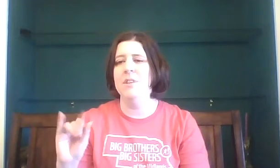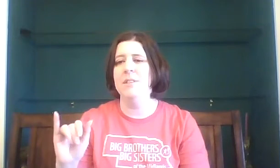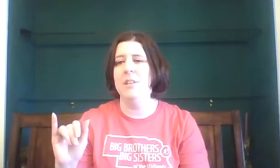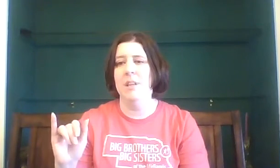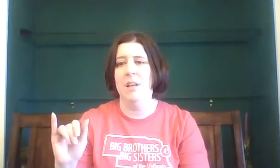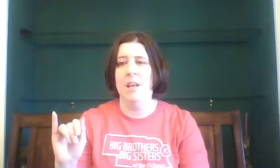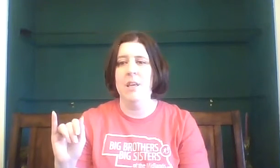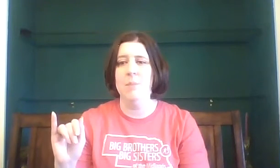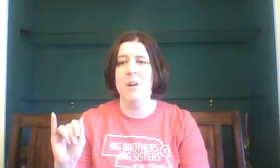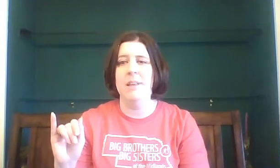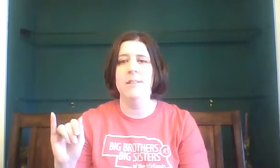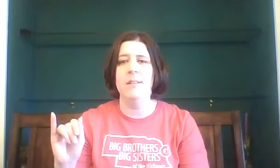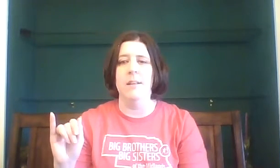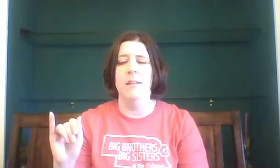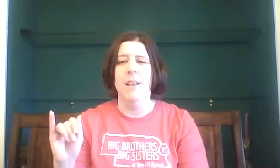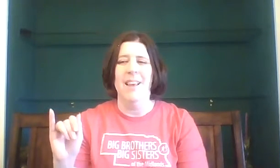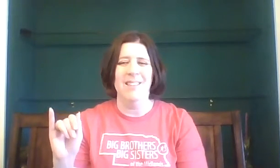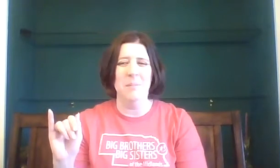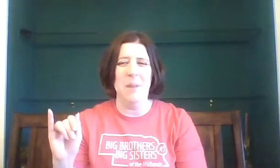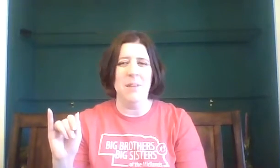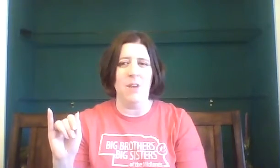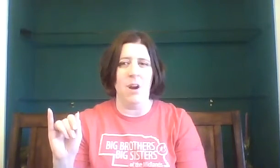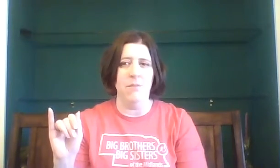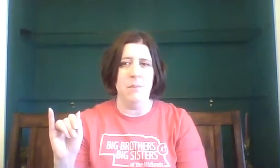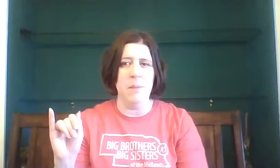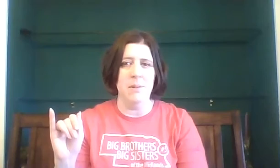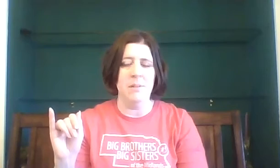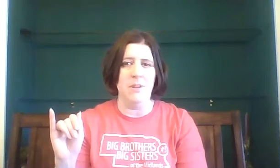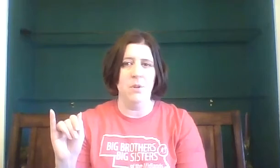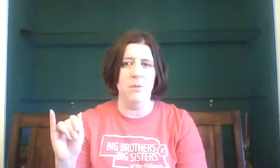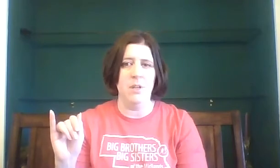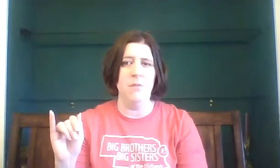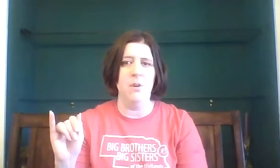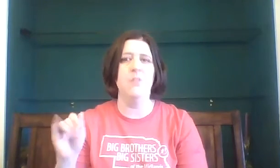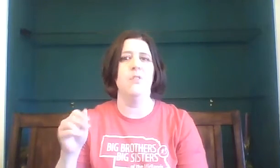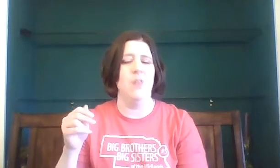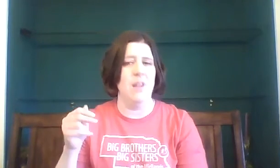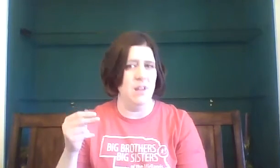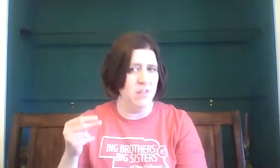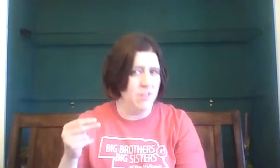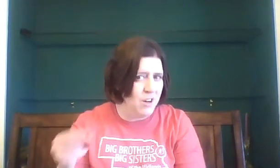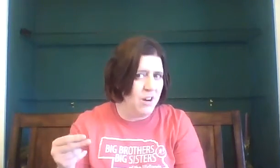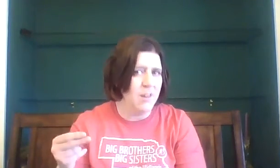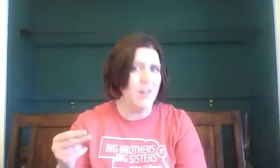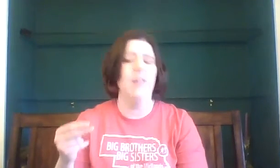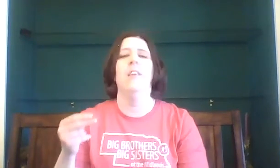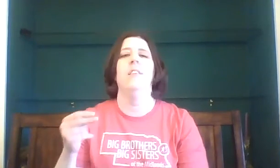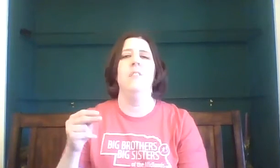just keep your hands still. And sometimes that's hard for people, especially when you're first trying to learn. So